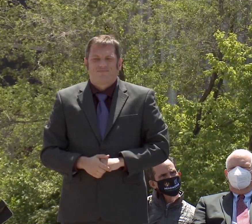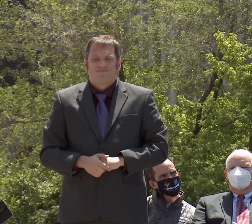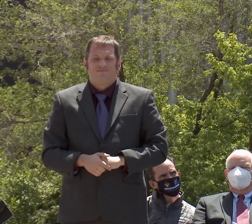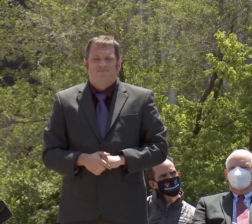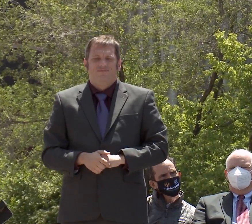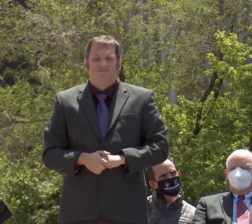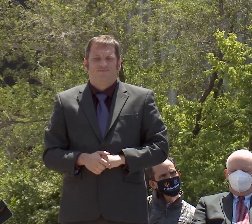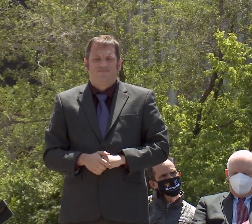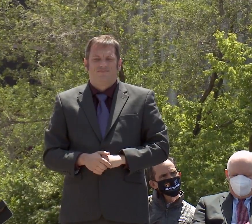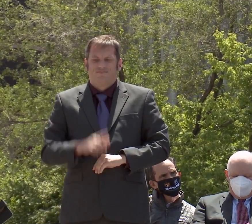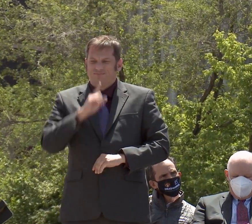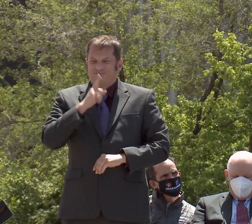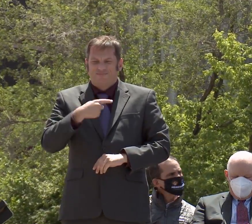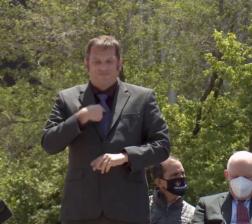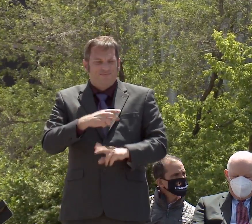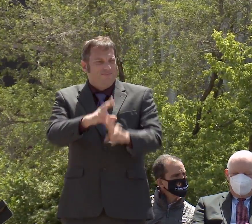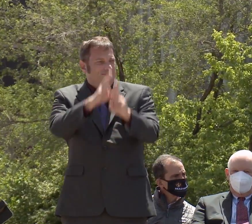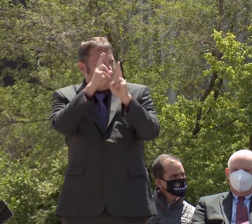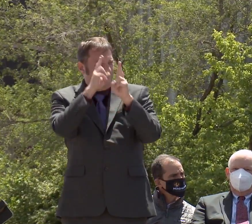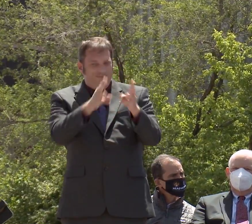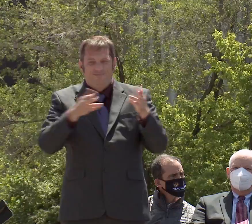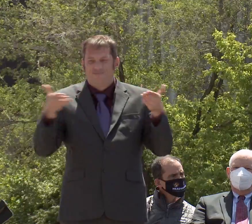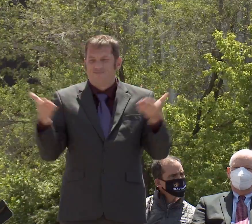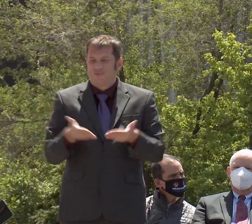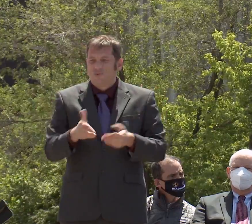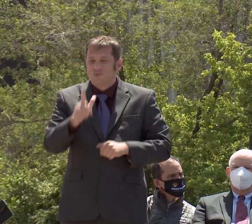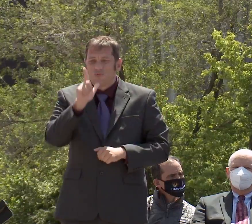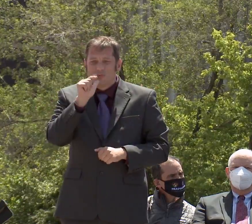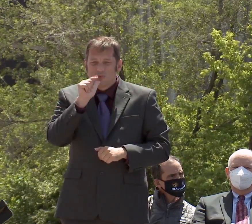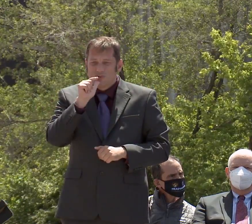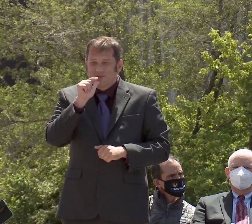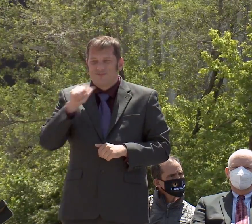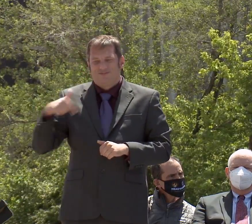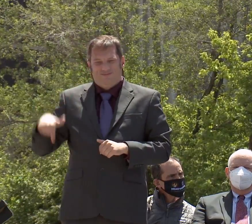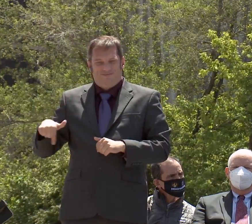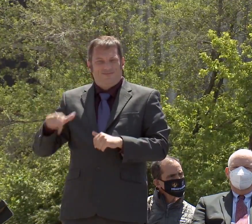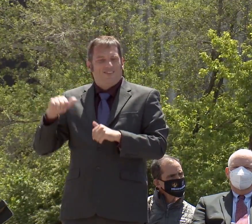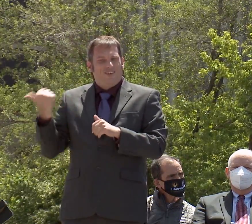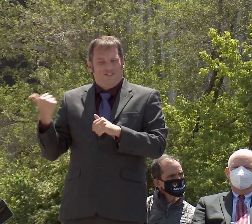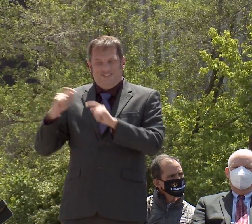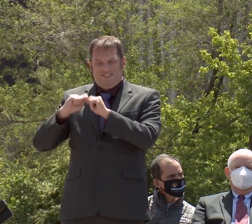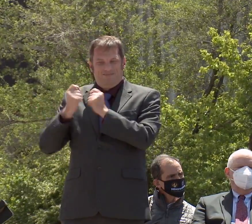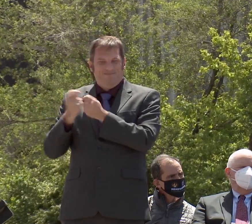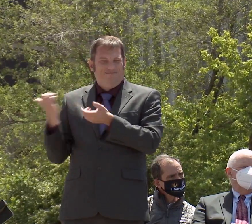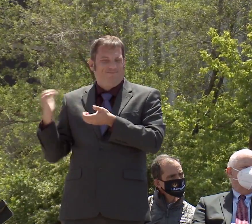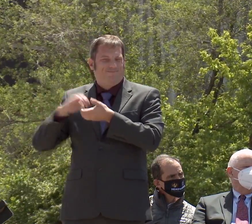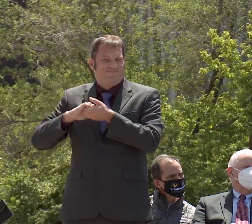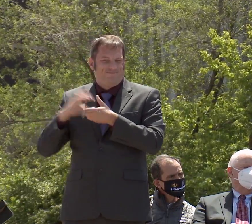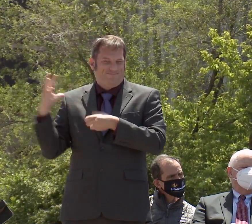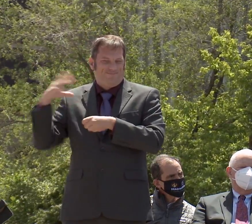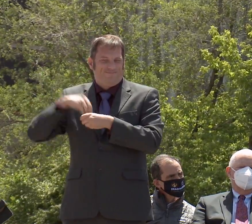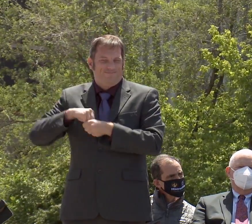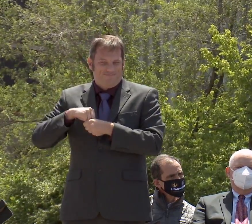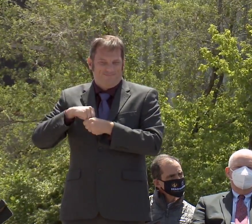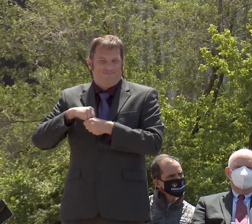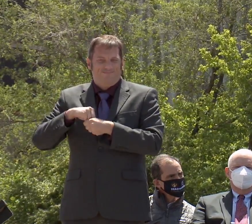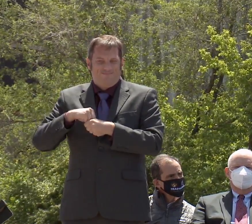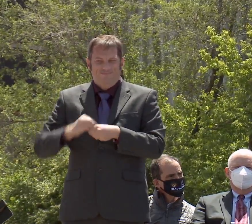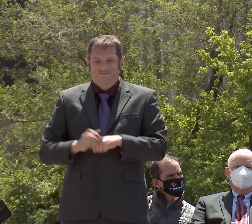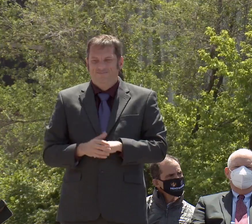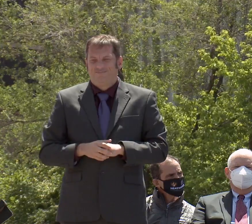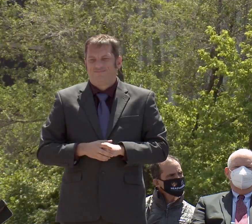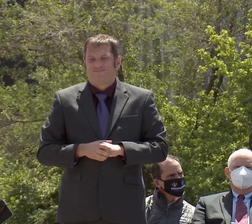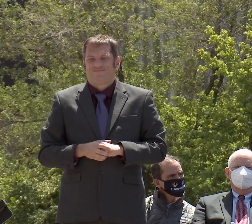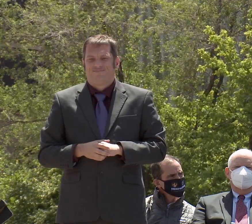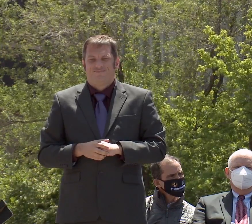to you somebody who's part of this team effort from the local level to the state level to the federal level, and that's